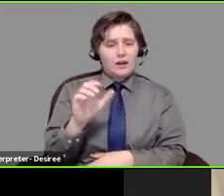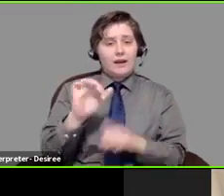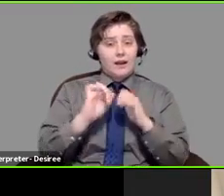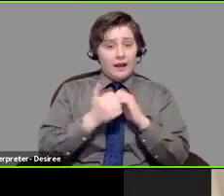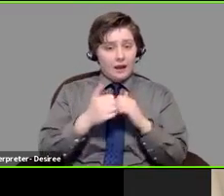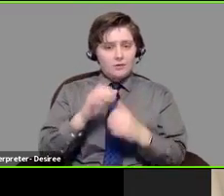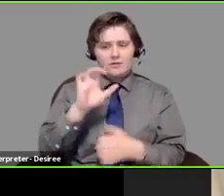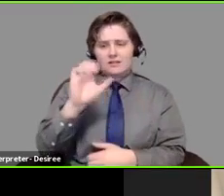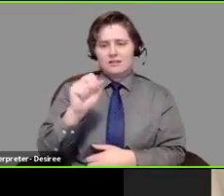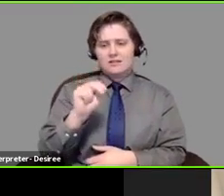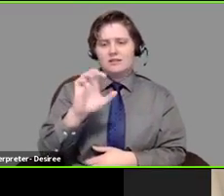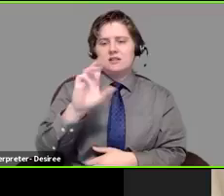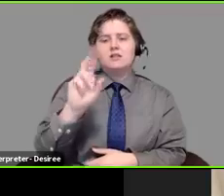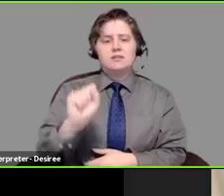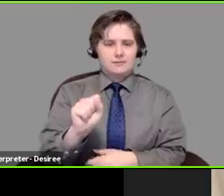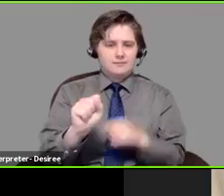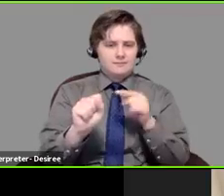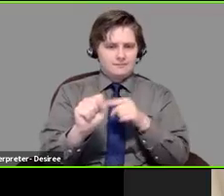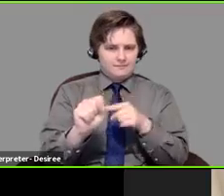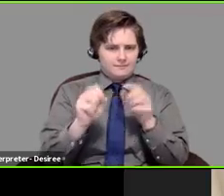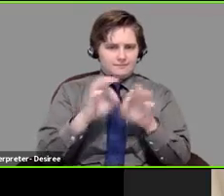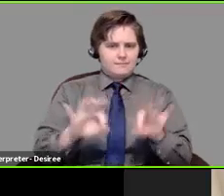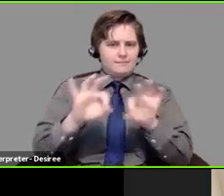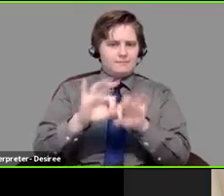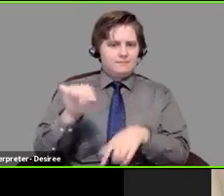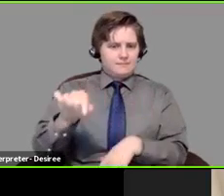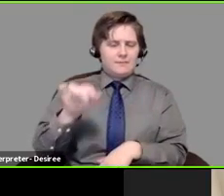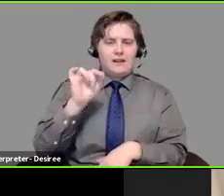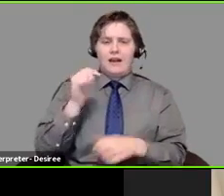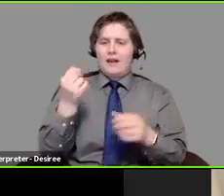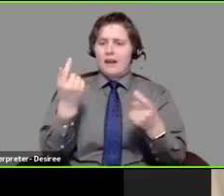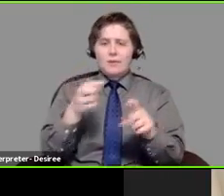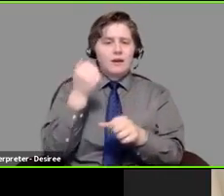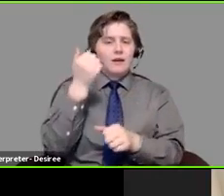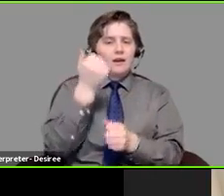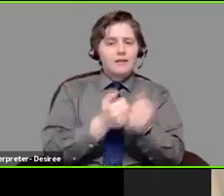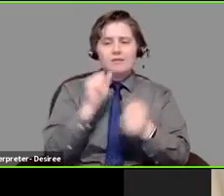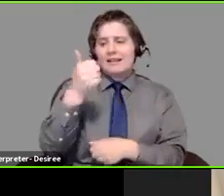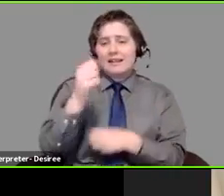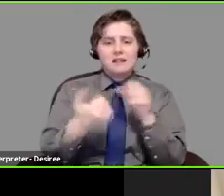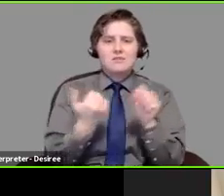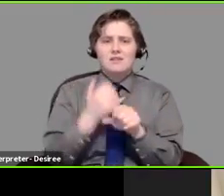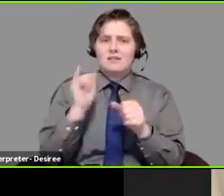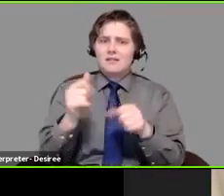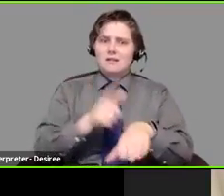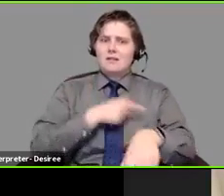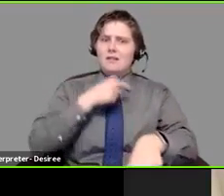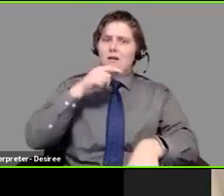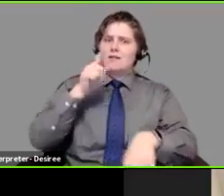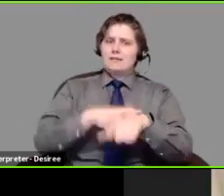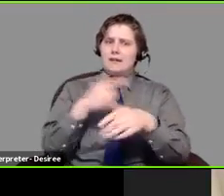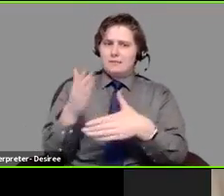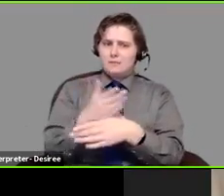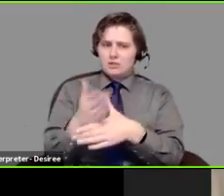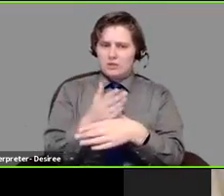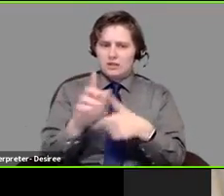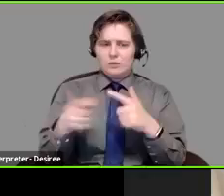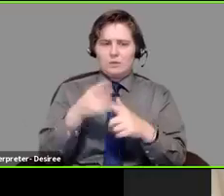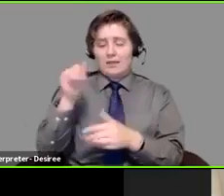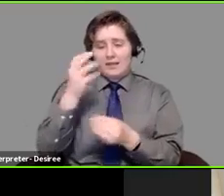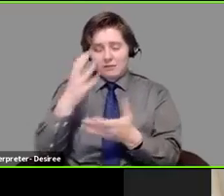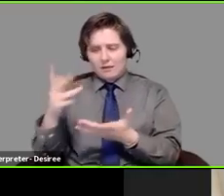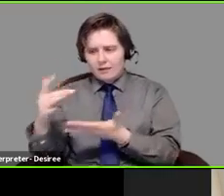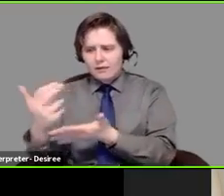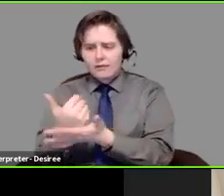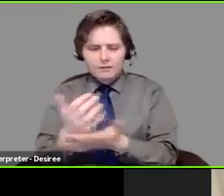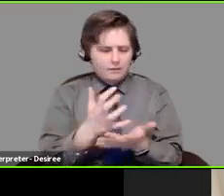through the census. And that takes place every 10 years, and that's a lot of time in between when that information is